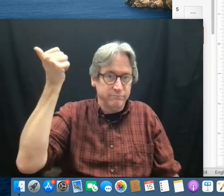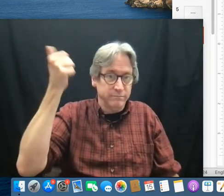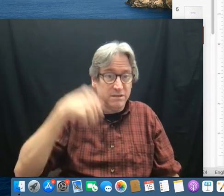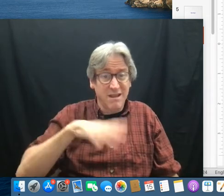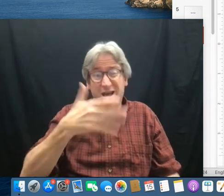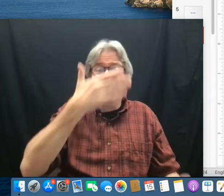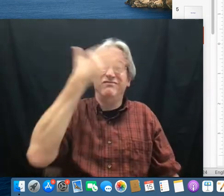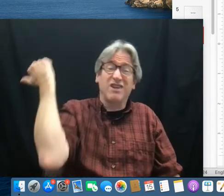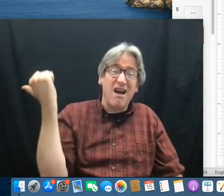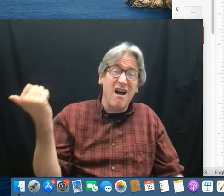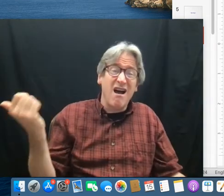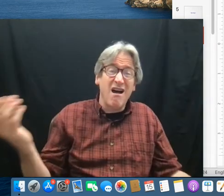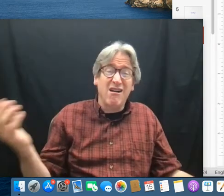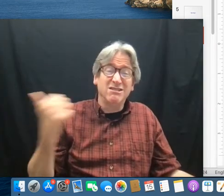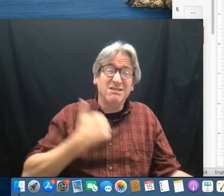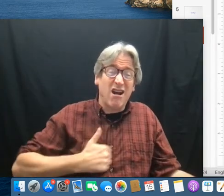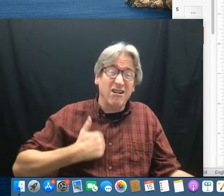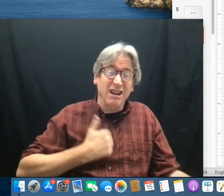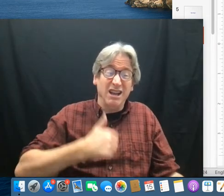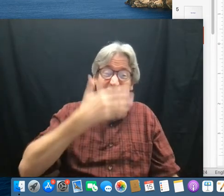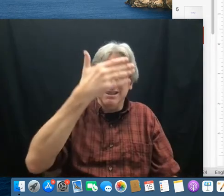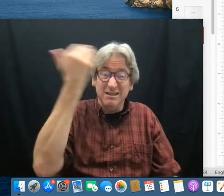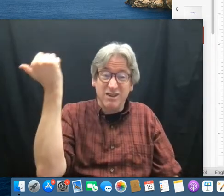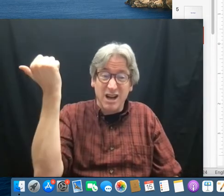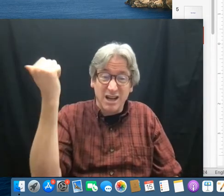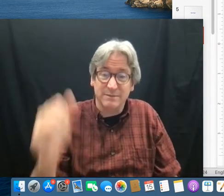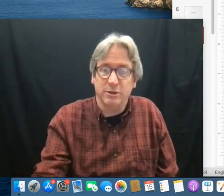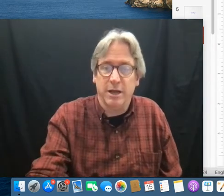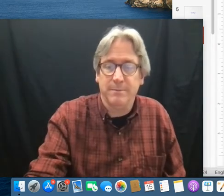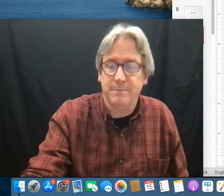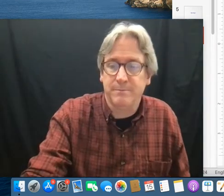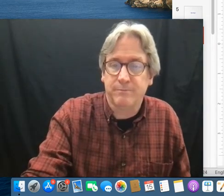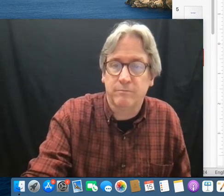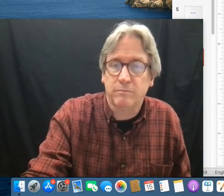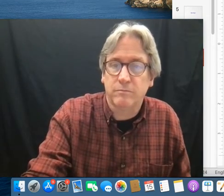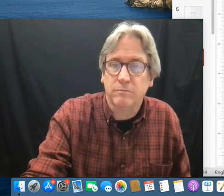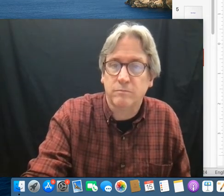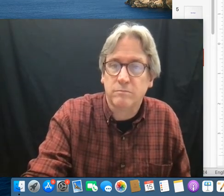off. Forgot. Oh, sorry, you forgot. Okay.